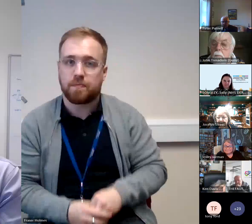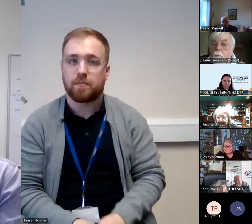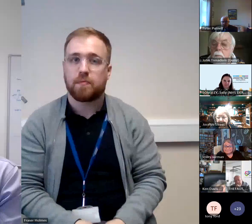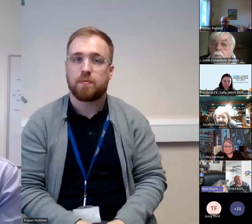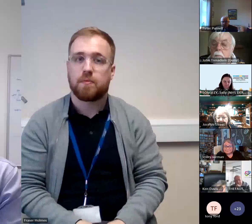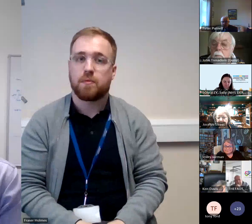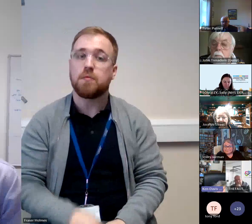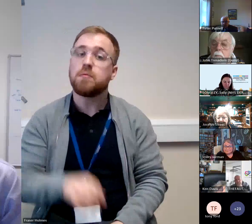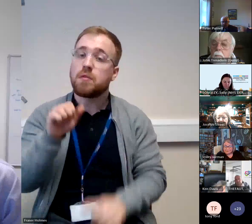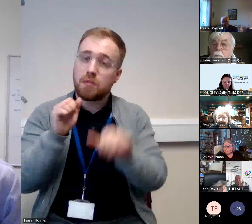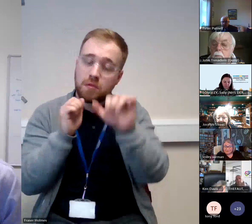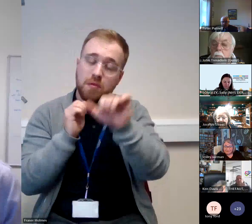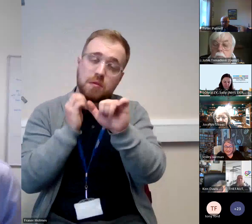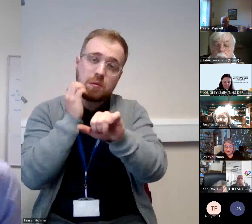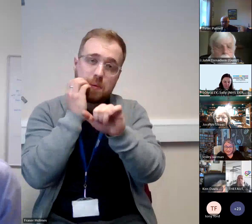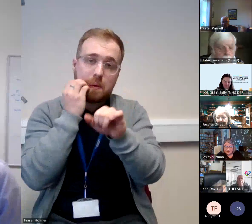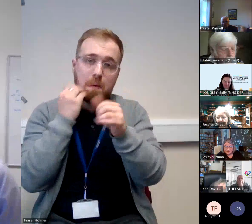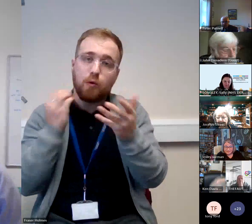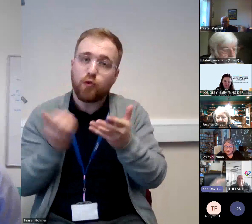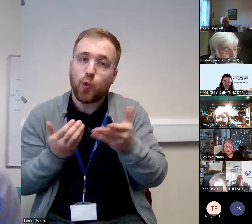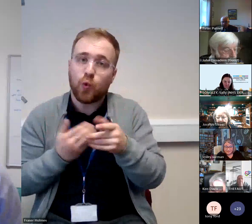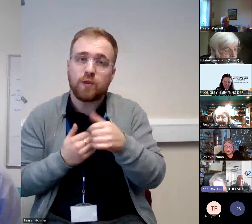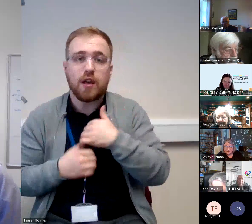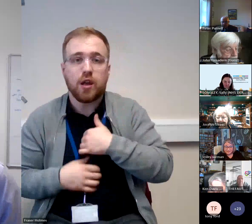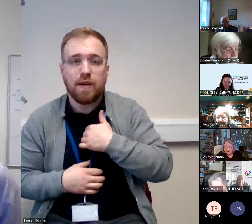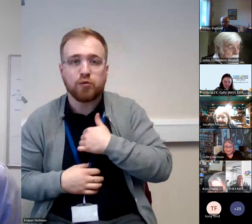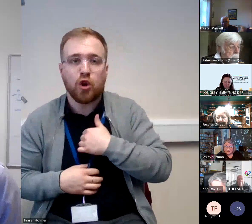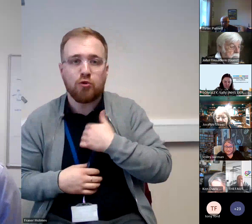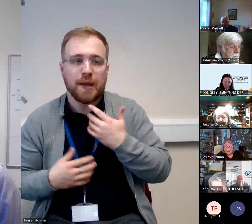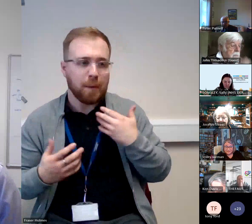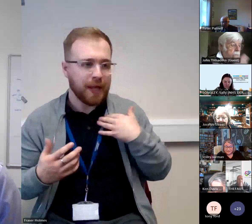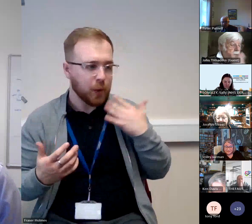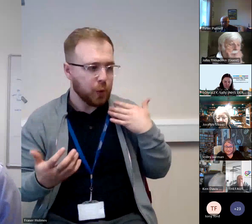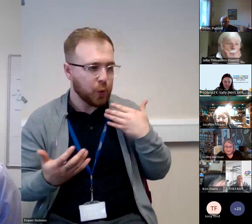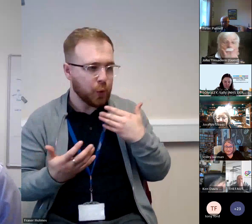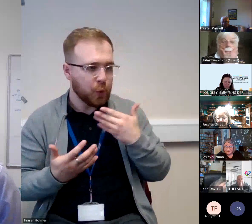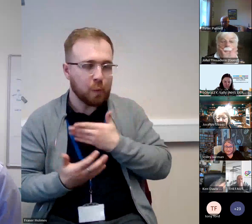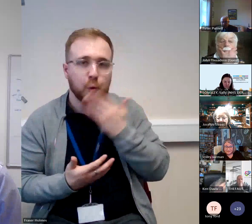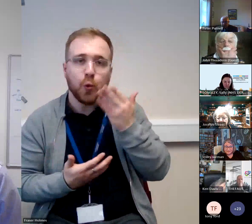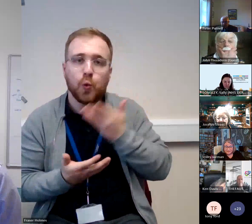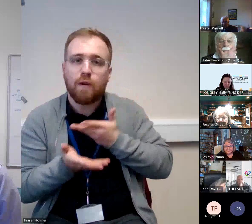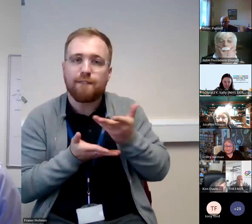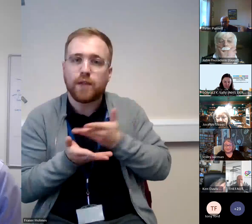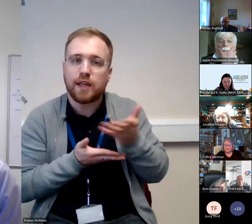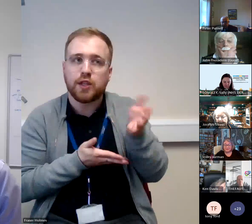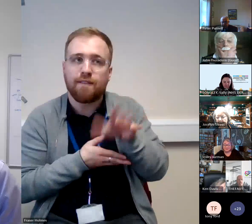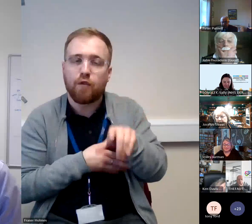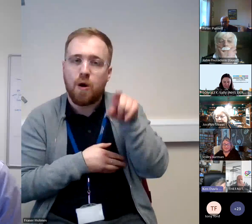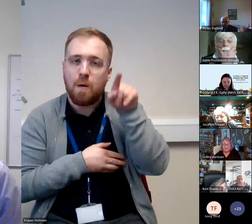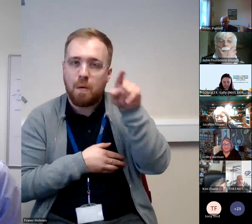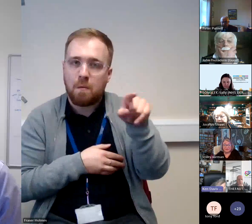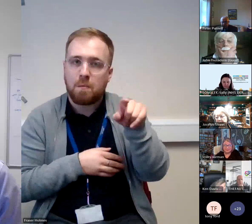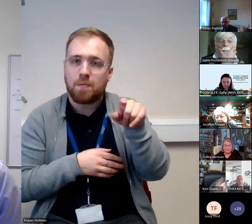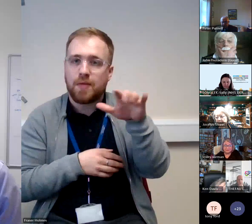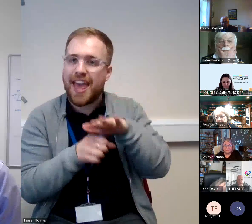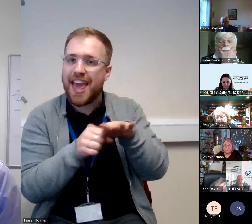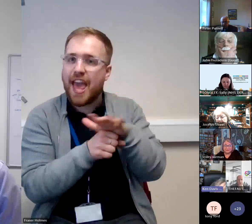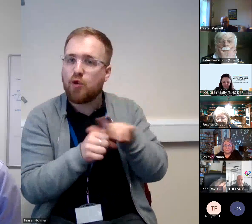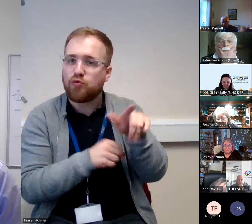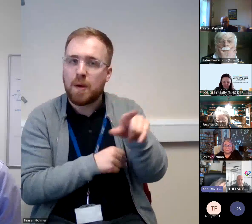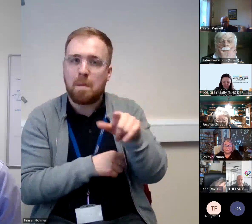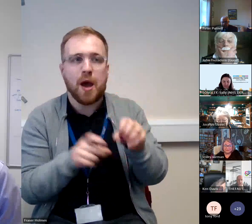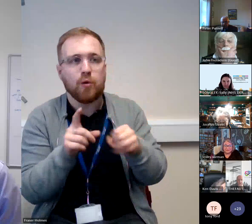Yeah, absolutely. And apologies, it's been a while since I had a conversation with anybody from that area about